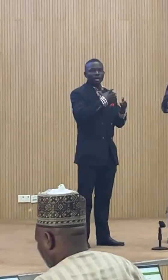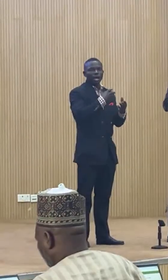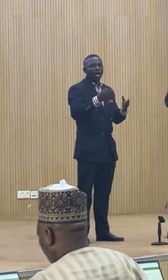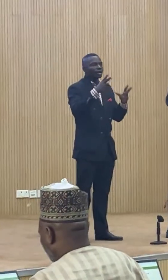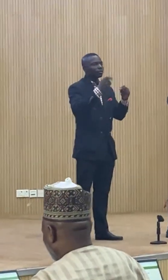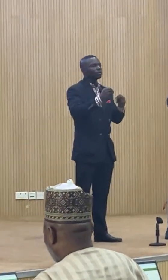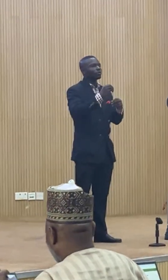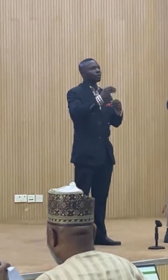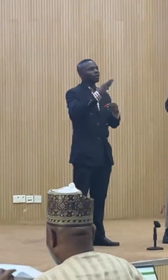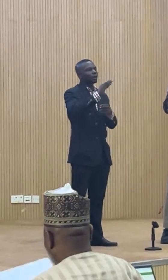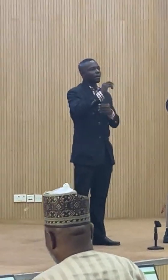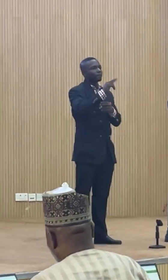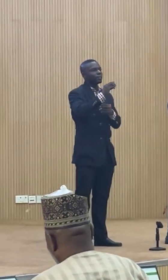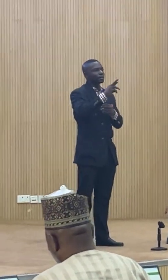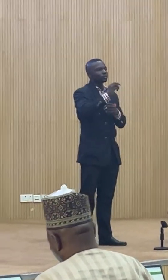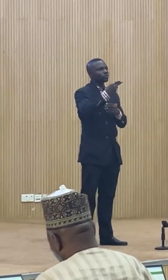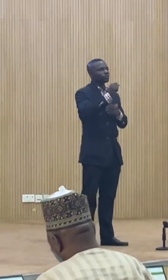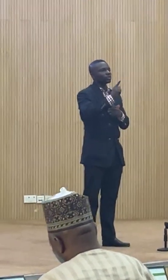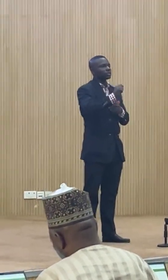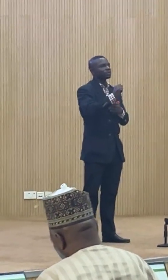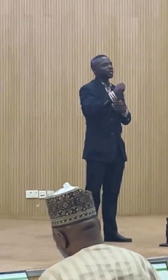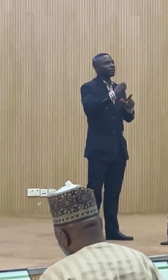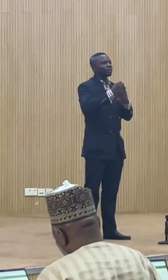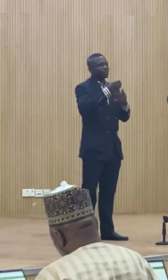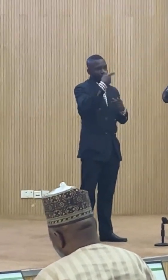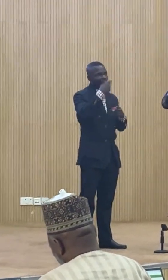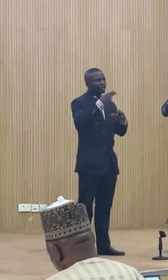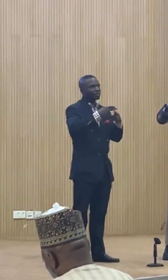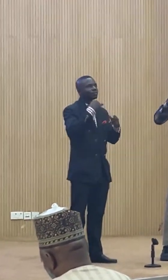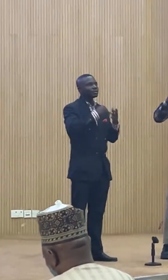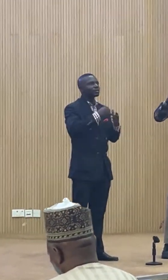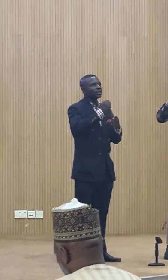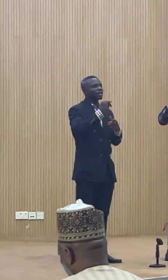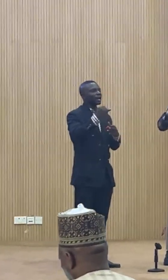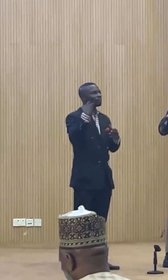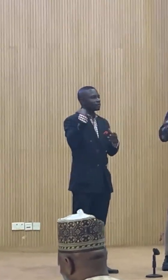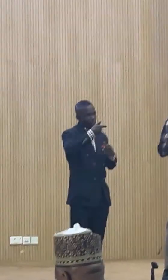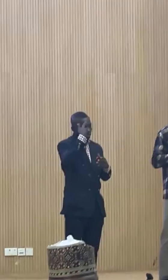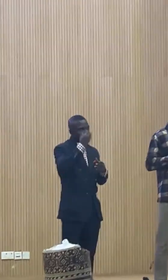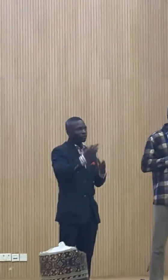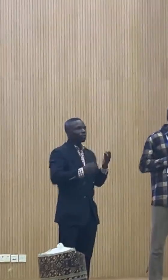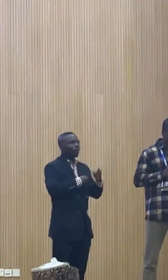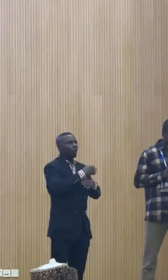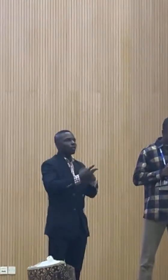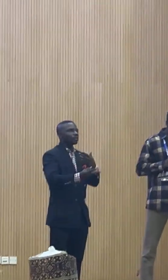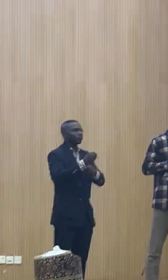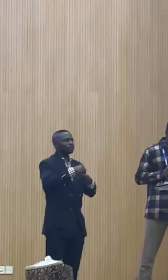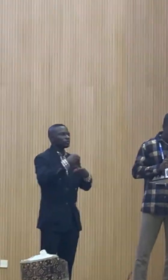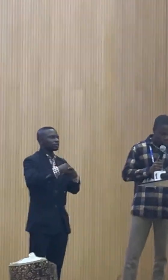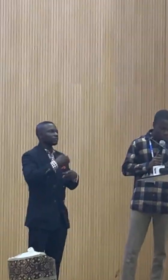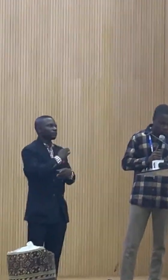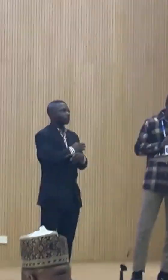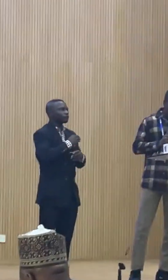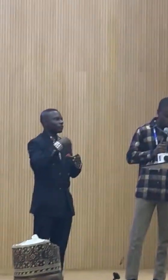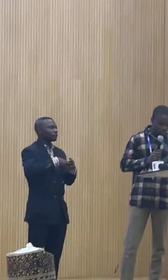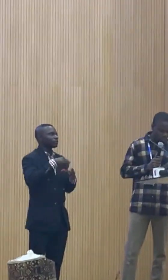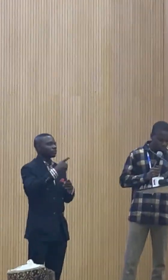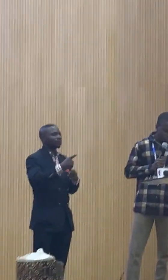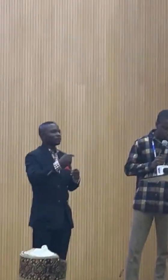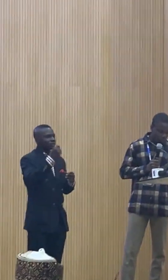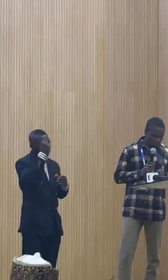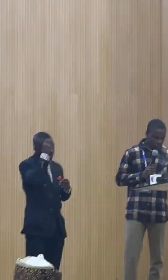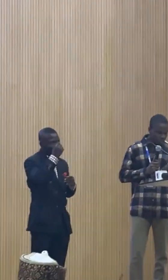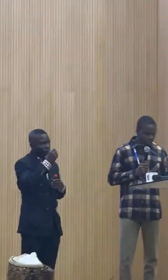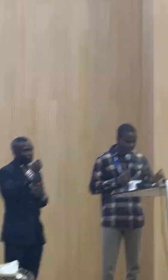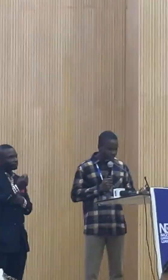low bandwidth environment. Now, I named it AI Master because of its all-inclusive features in one. Now,